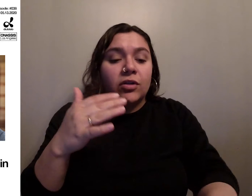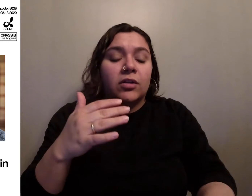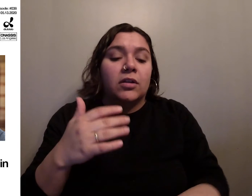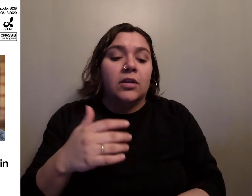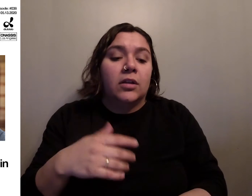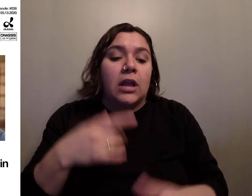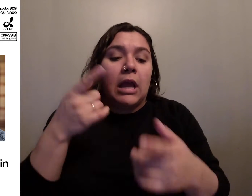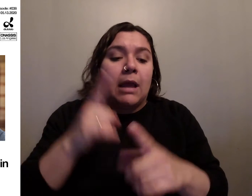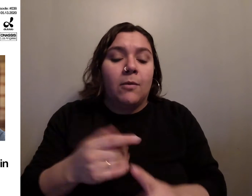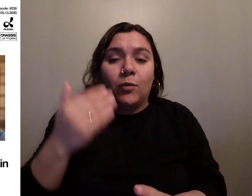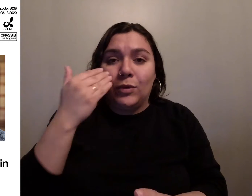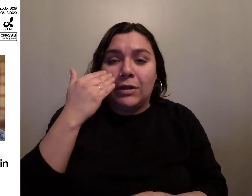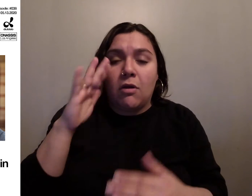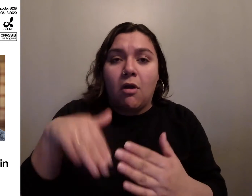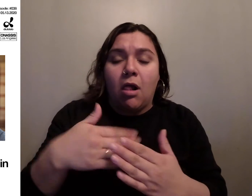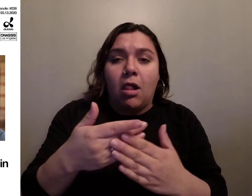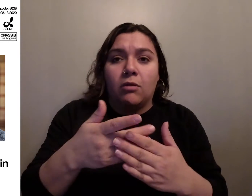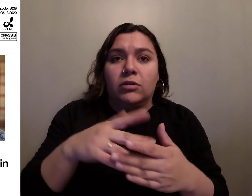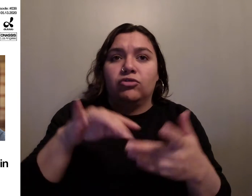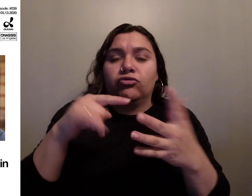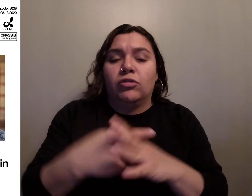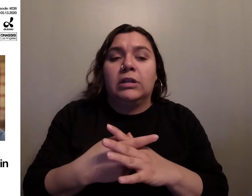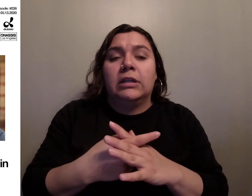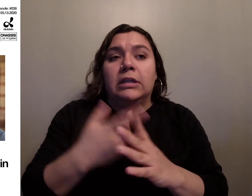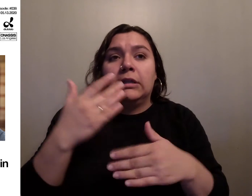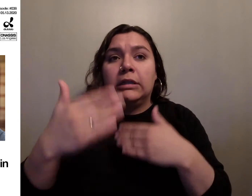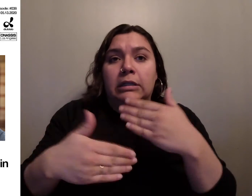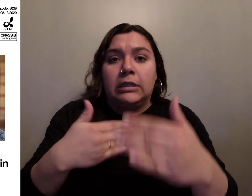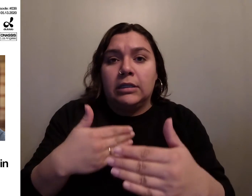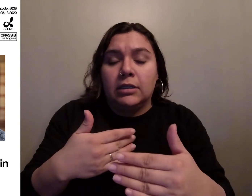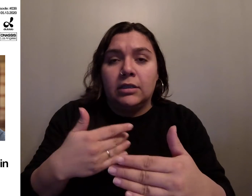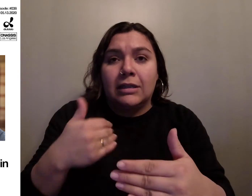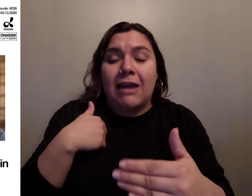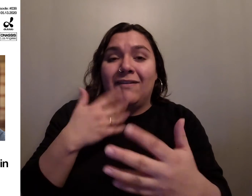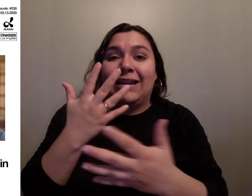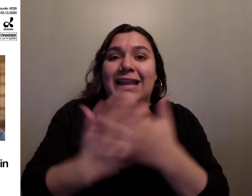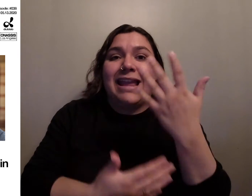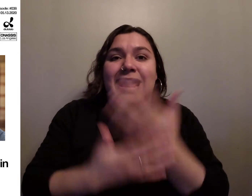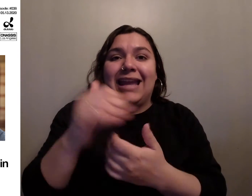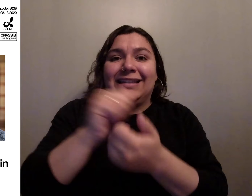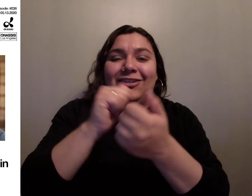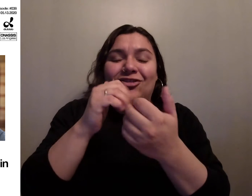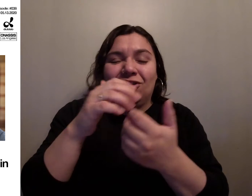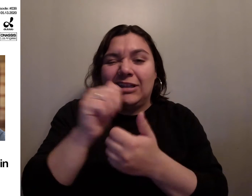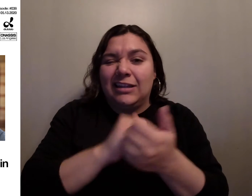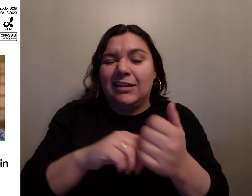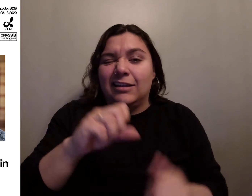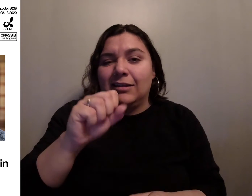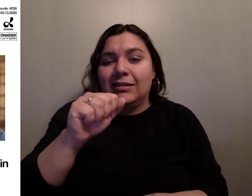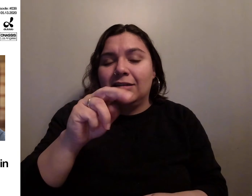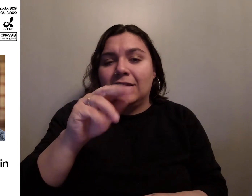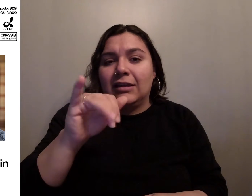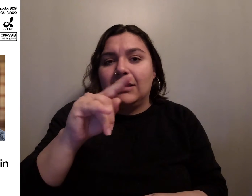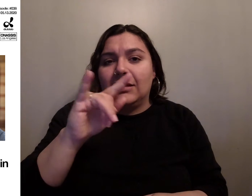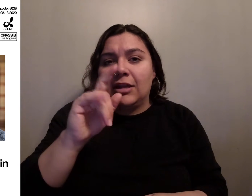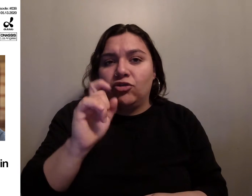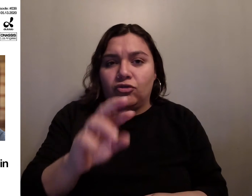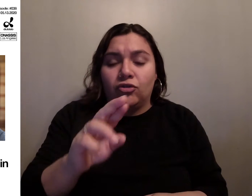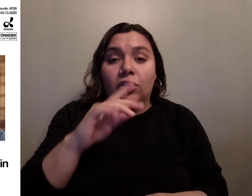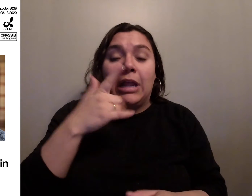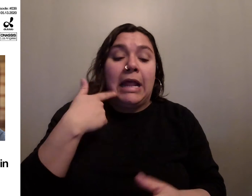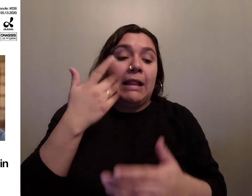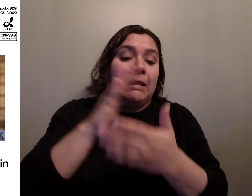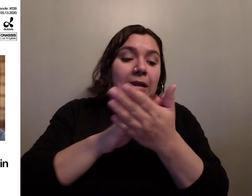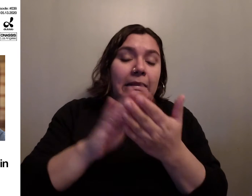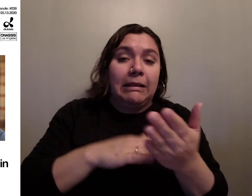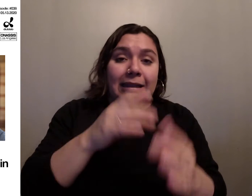they were coming in, I knew, by then we knew we were already moving into getting hand sanitizer and everything